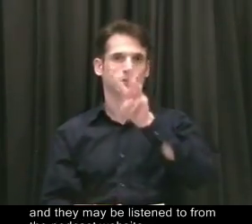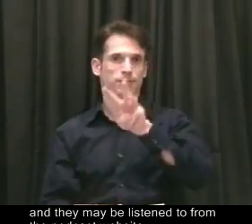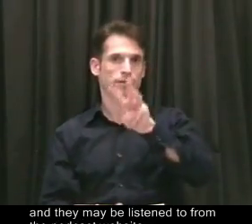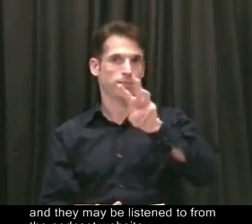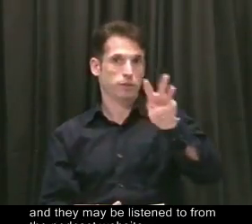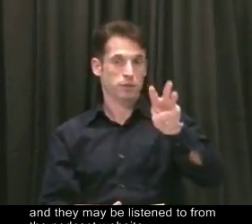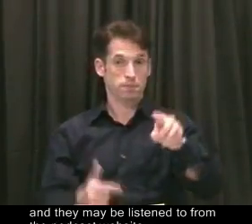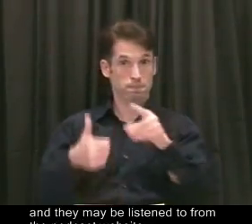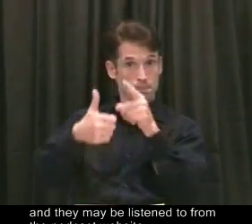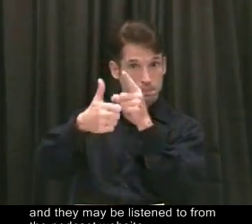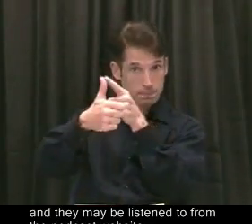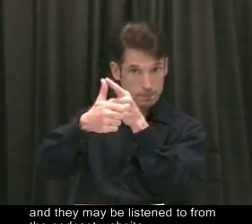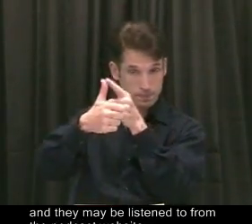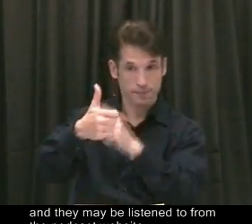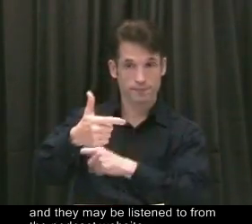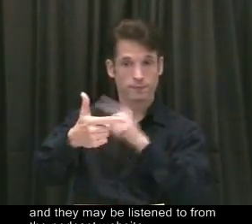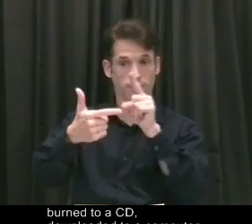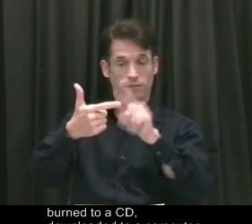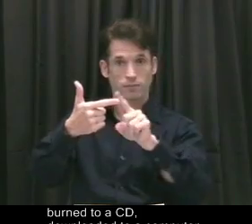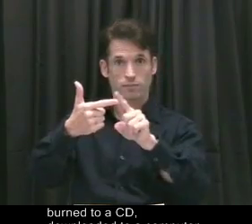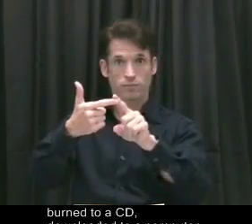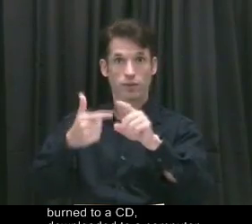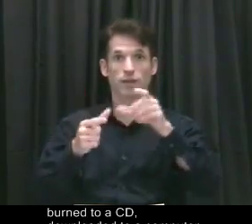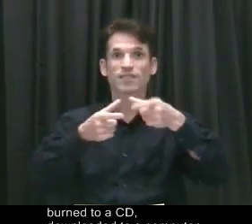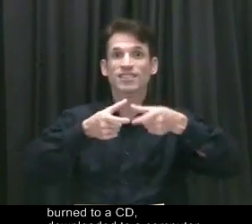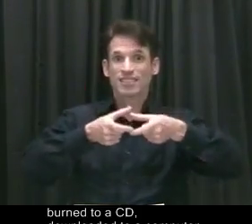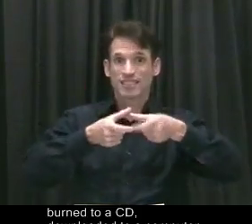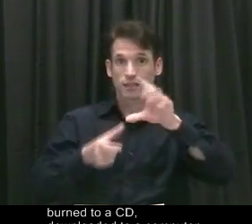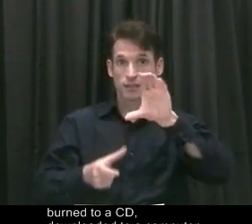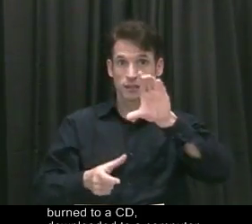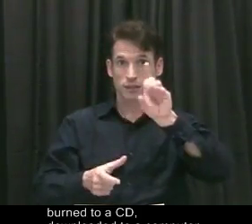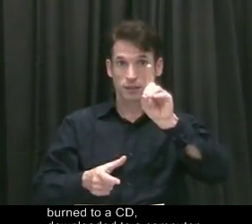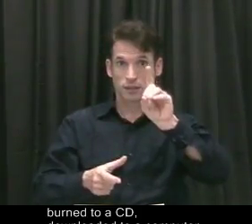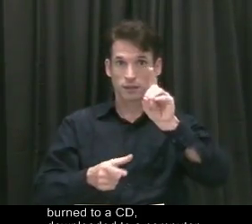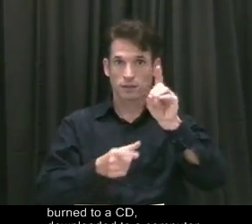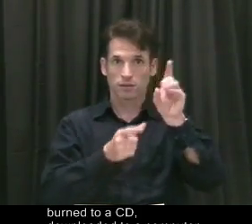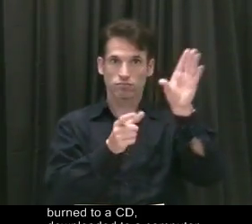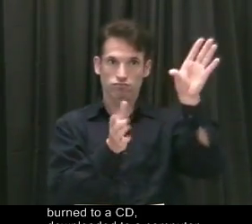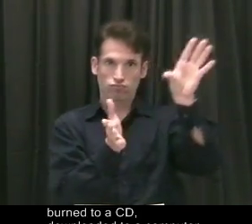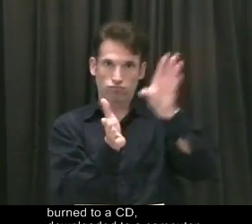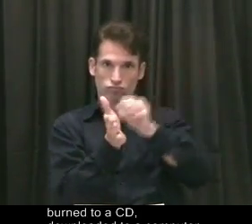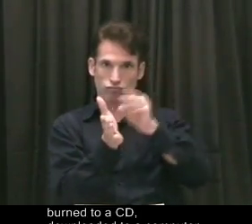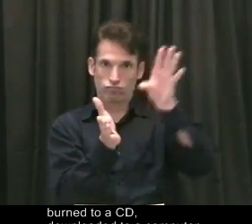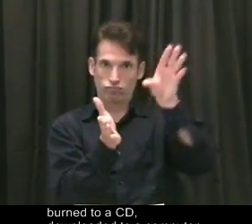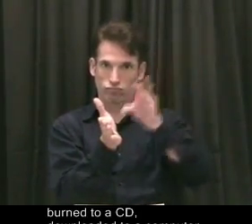And they may be listened to from the podcast website, burned to a CD,